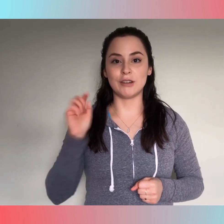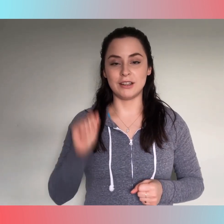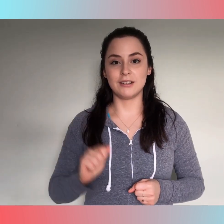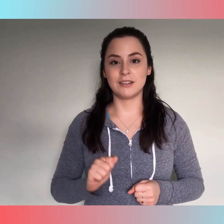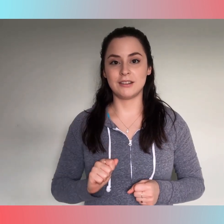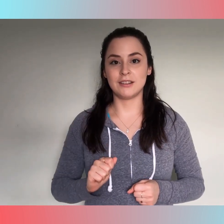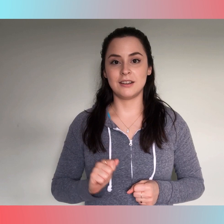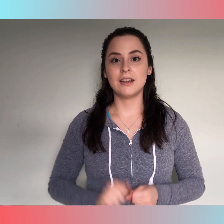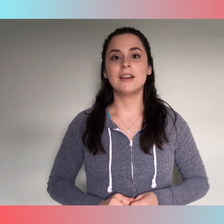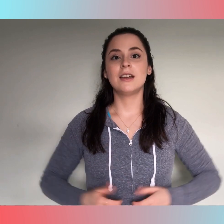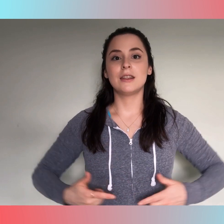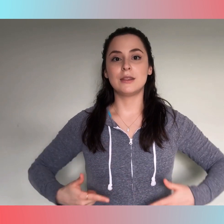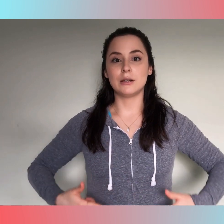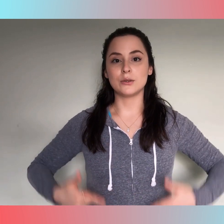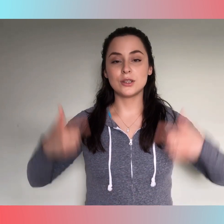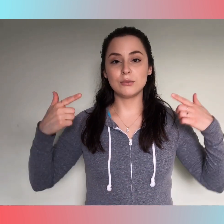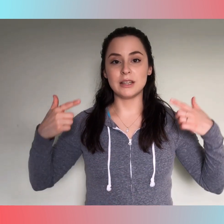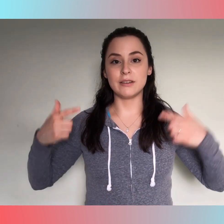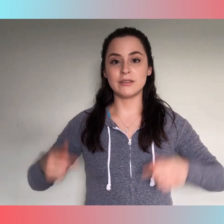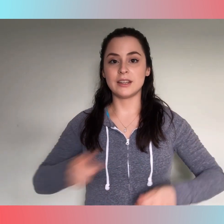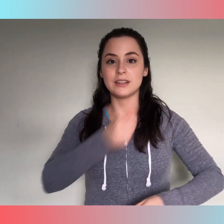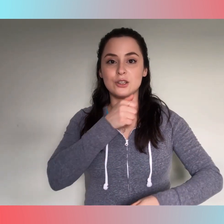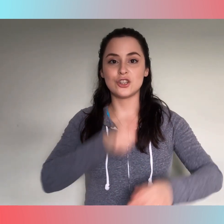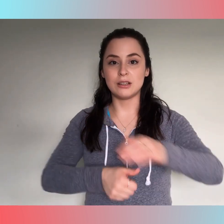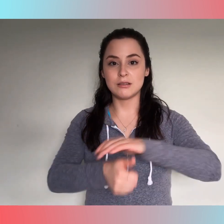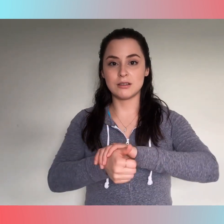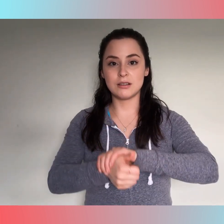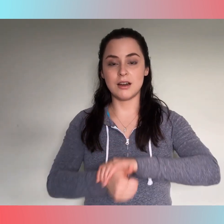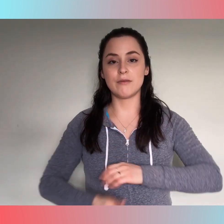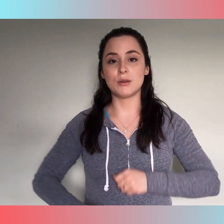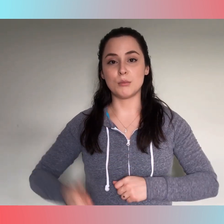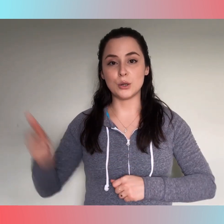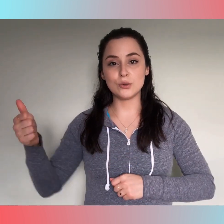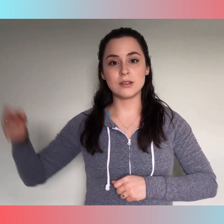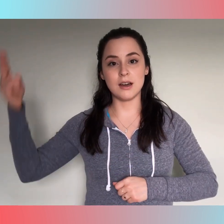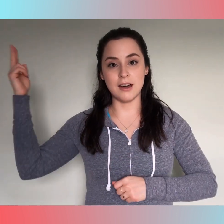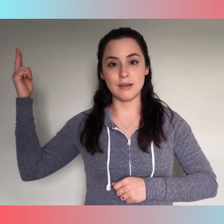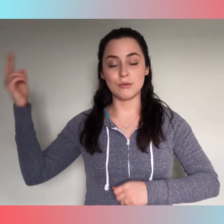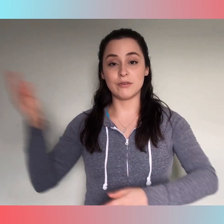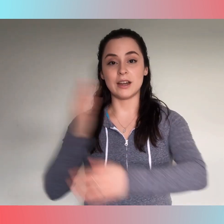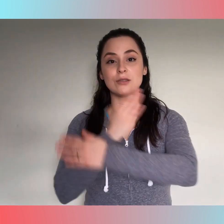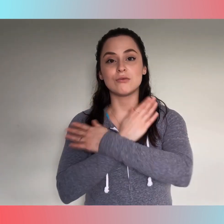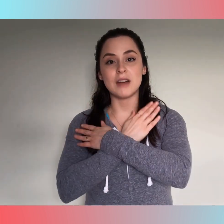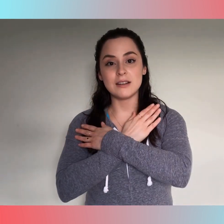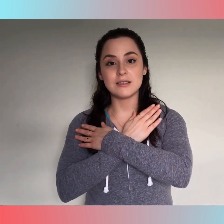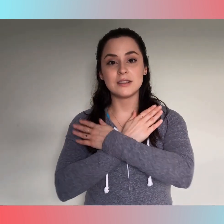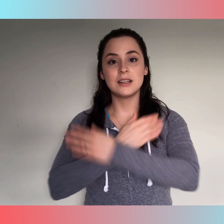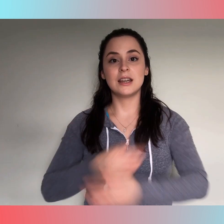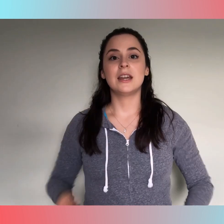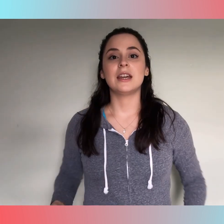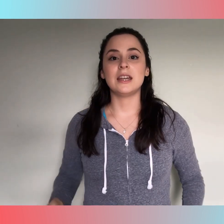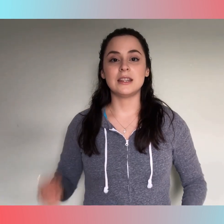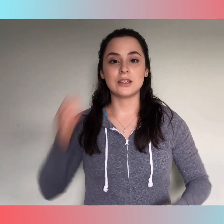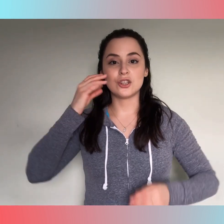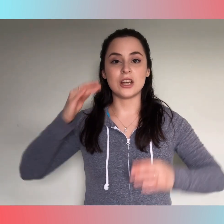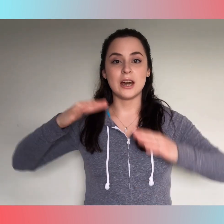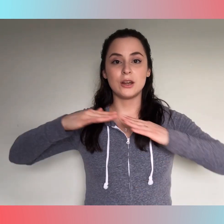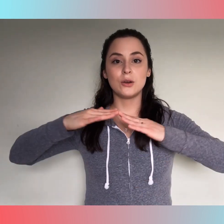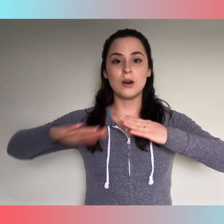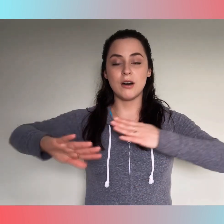1, 2, 3. Those who live in the shelter of the Most High will find rest in the shadow of